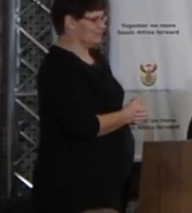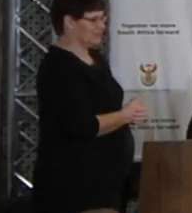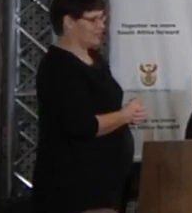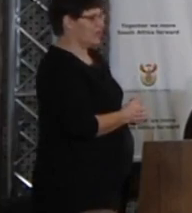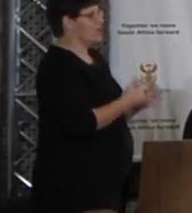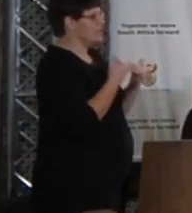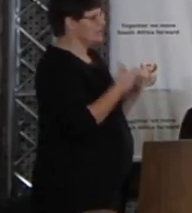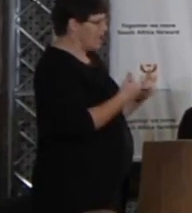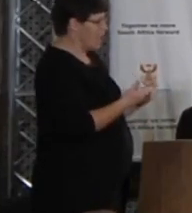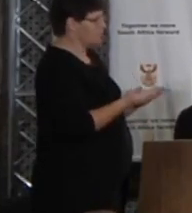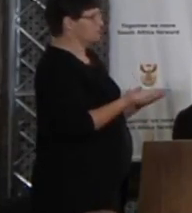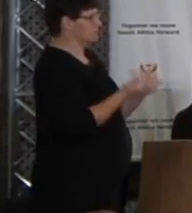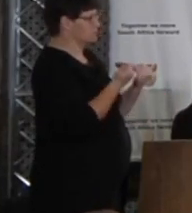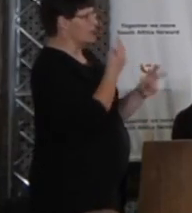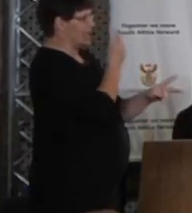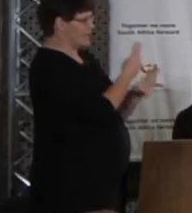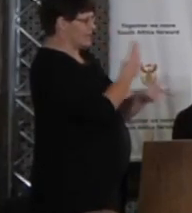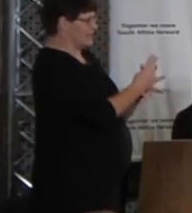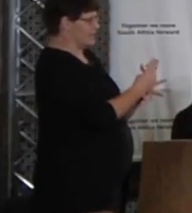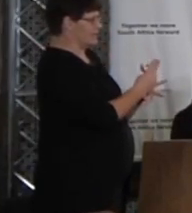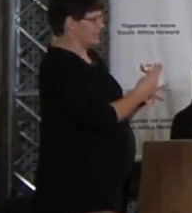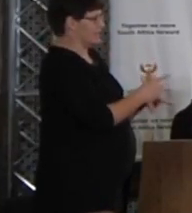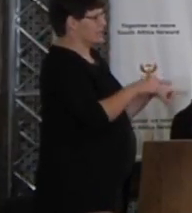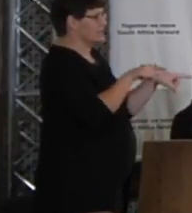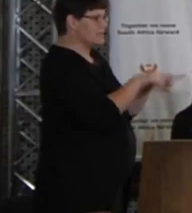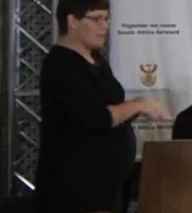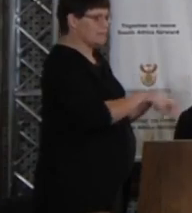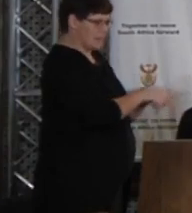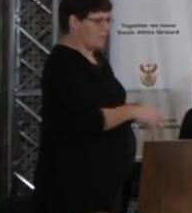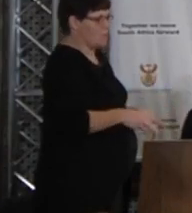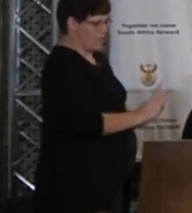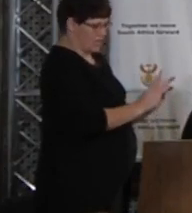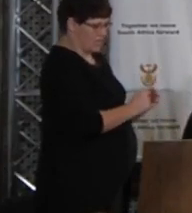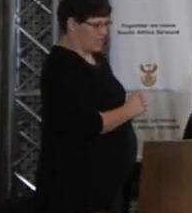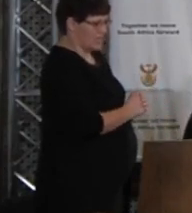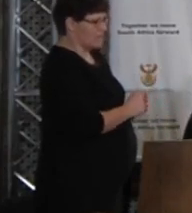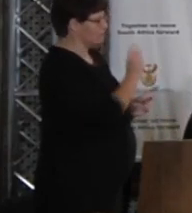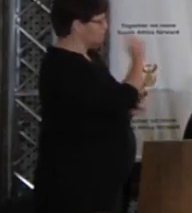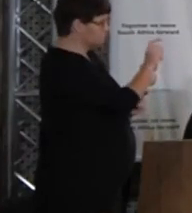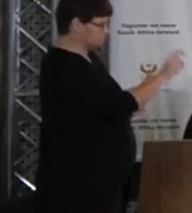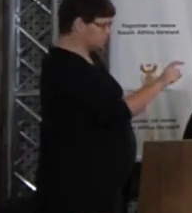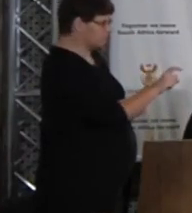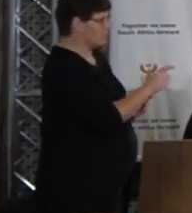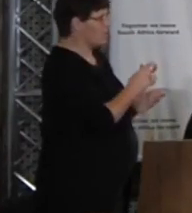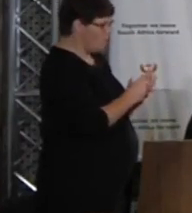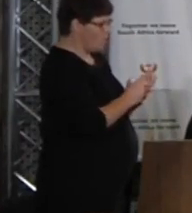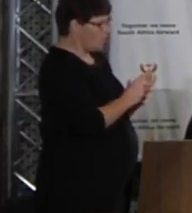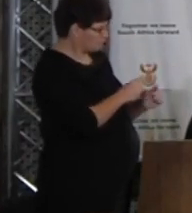we now call upon again in the same vein of all of us waging a